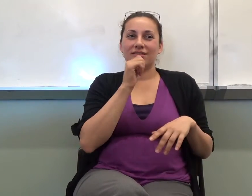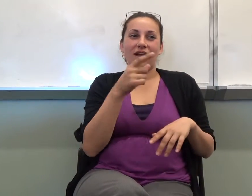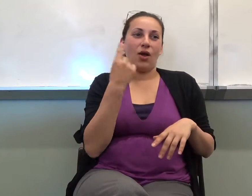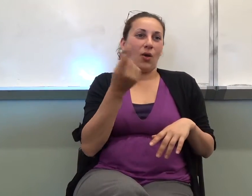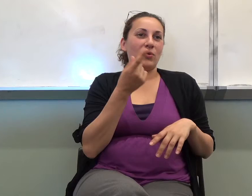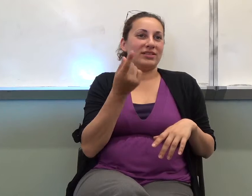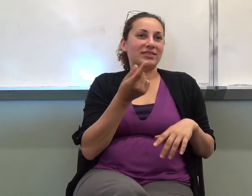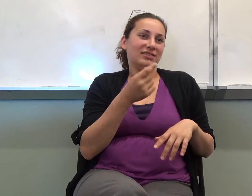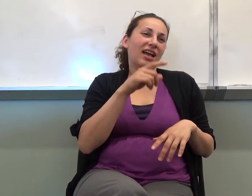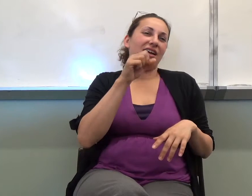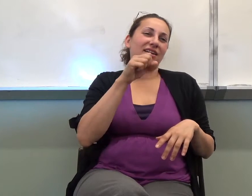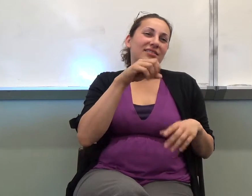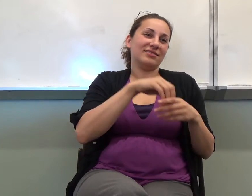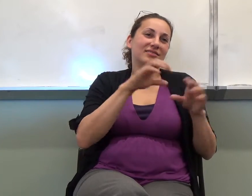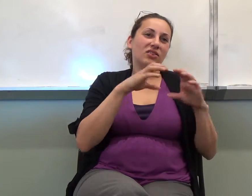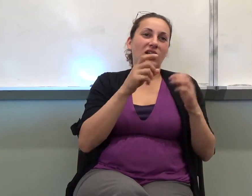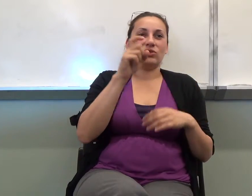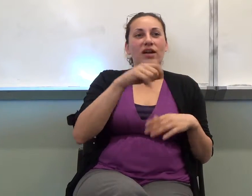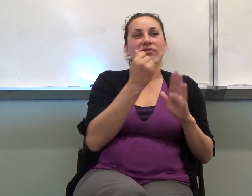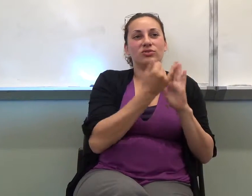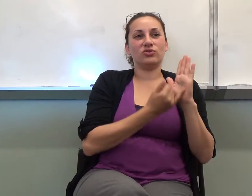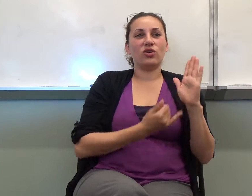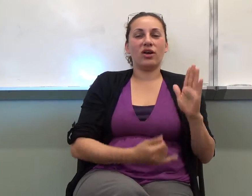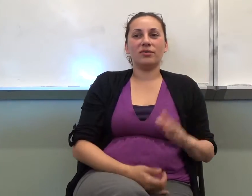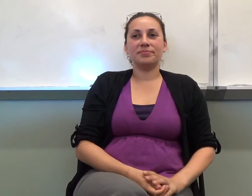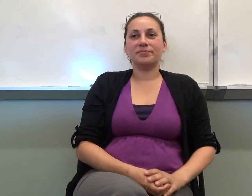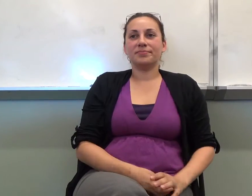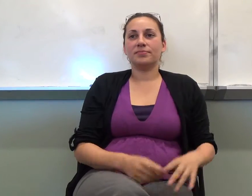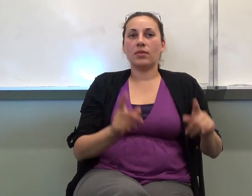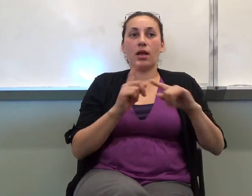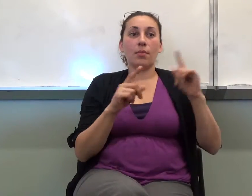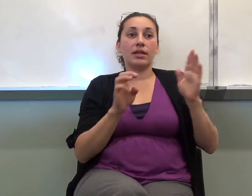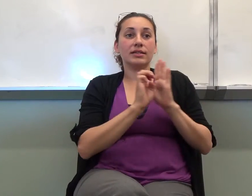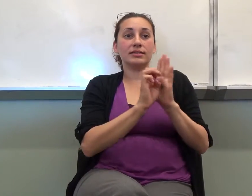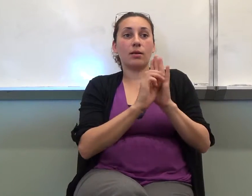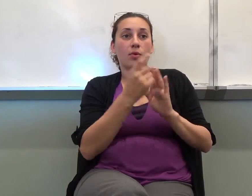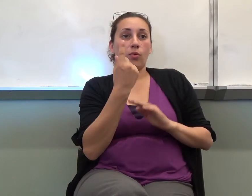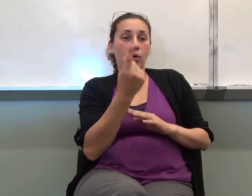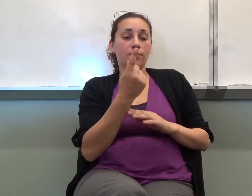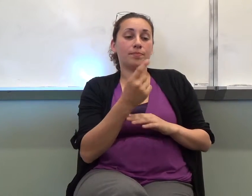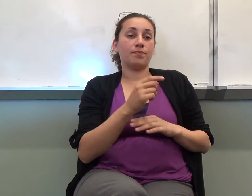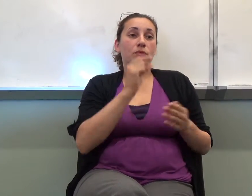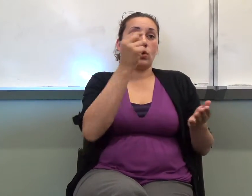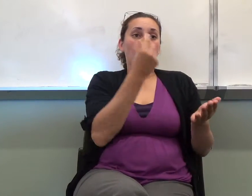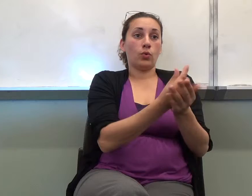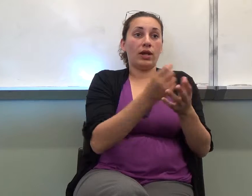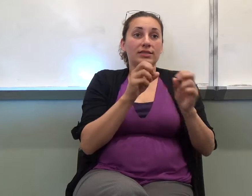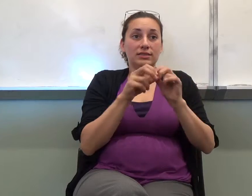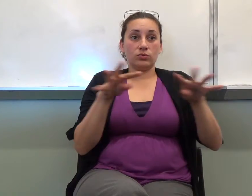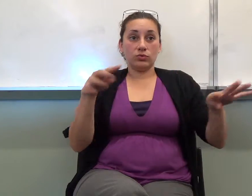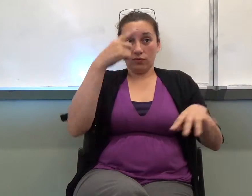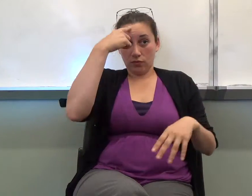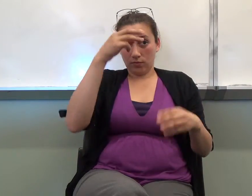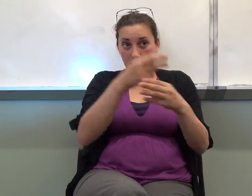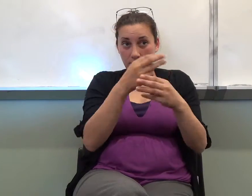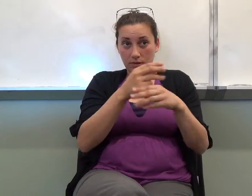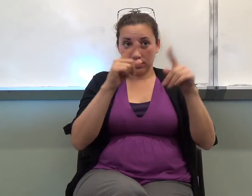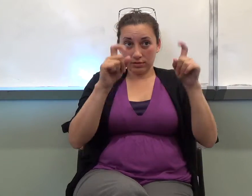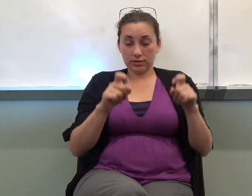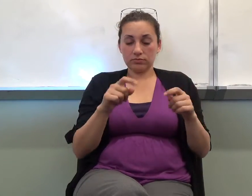own. Okay, example 1 says the grade distribution for a math test is shown in the circle graph.